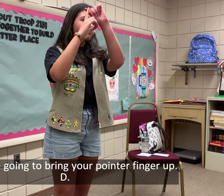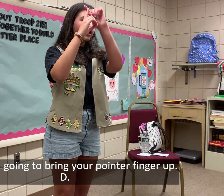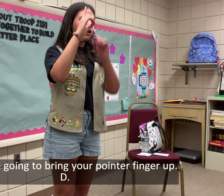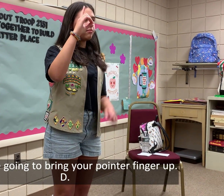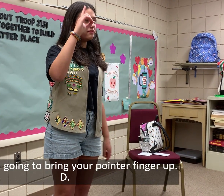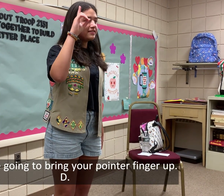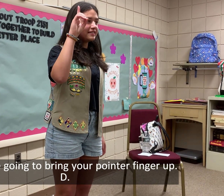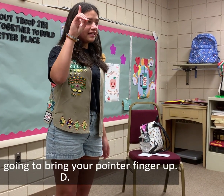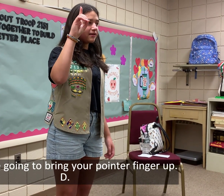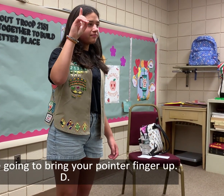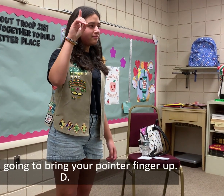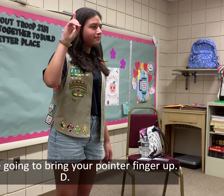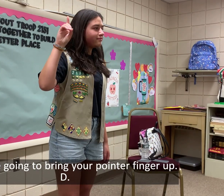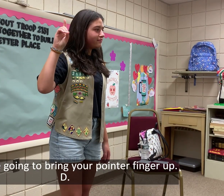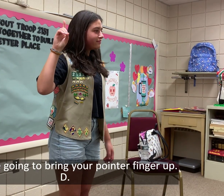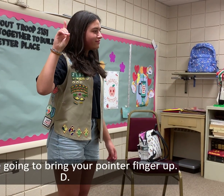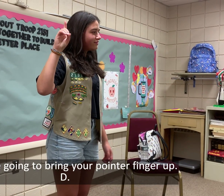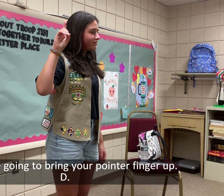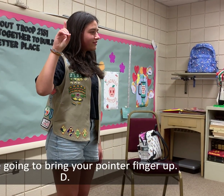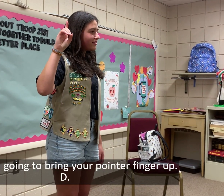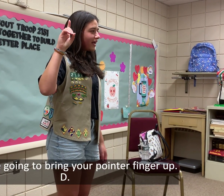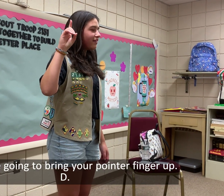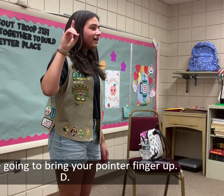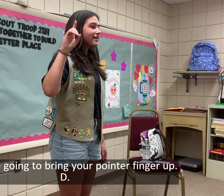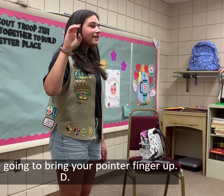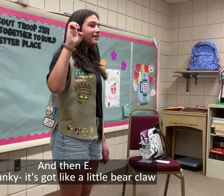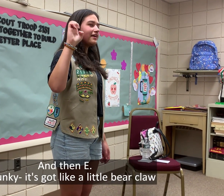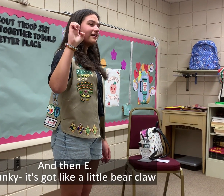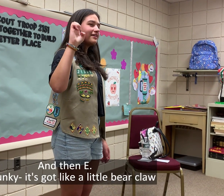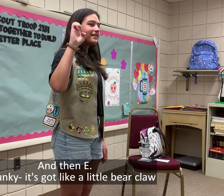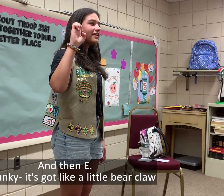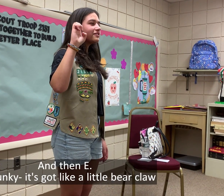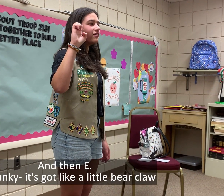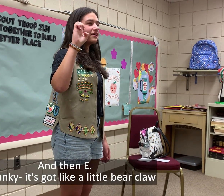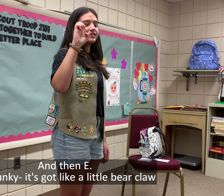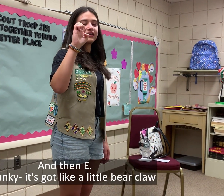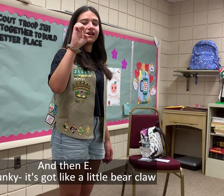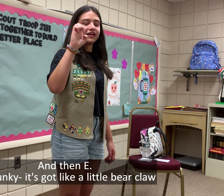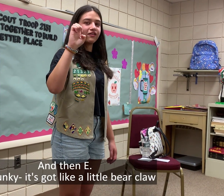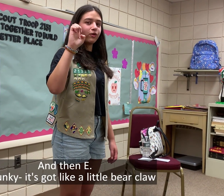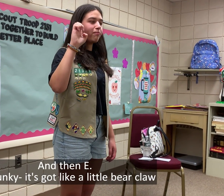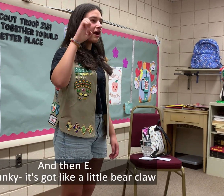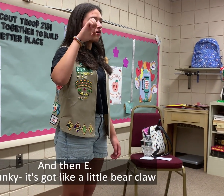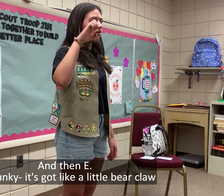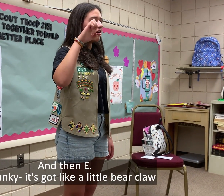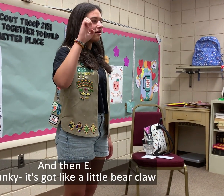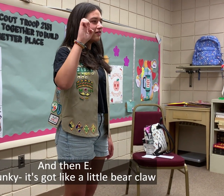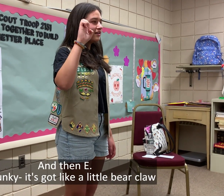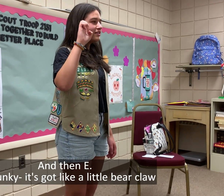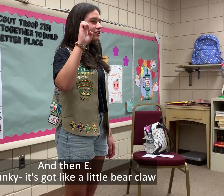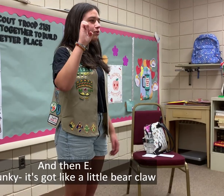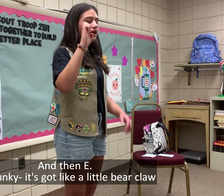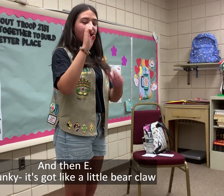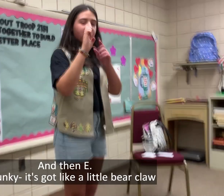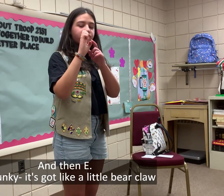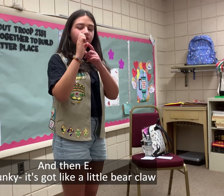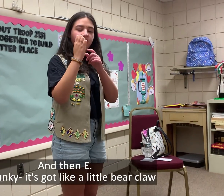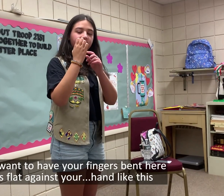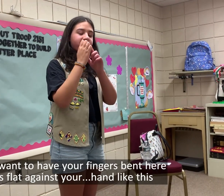up. D. And then E. E is funky. It's got like a little bear claw. So you want to have your